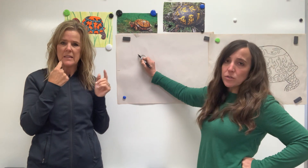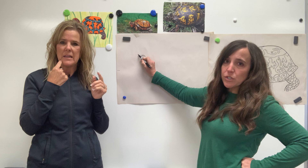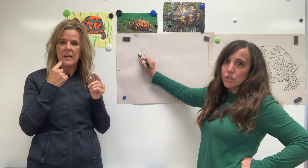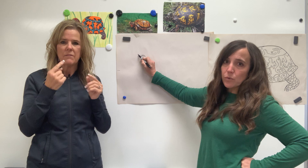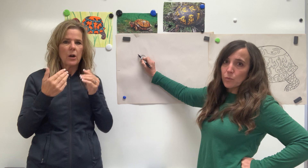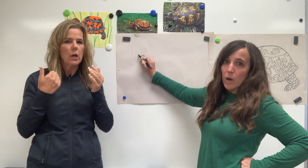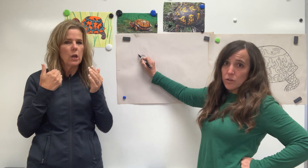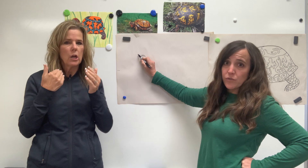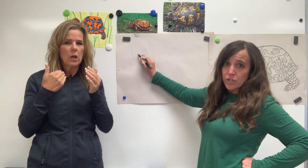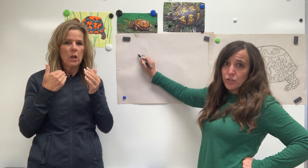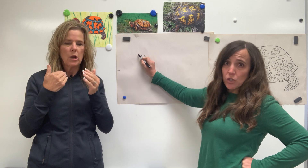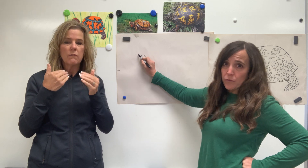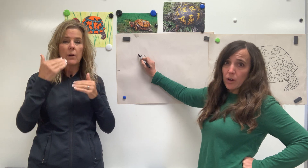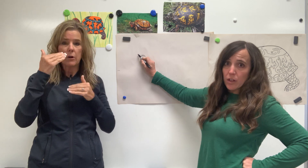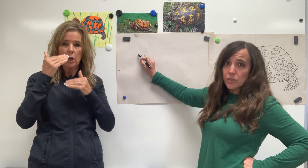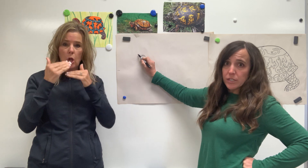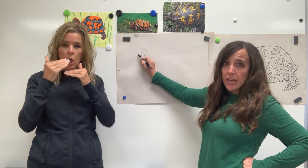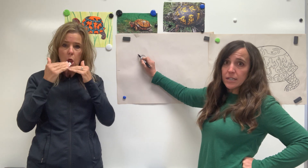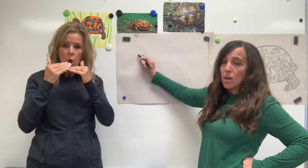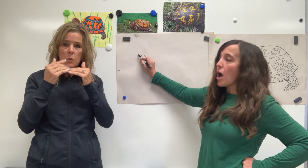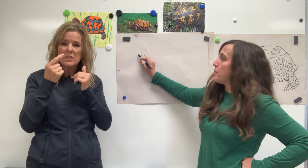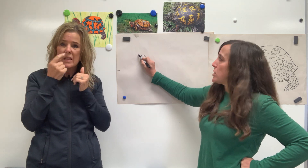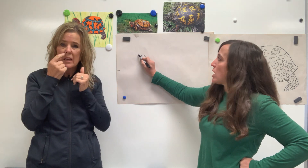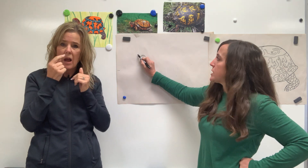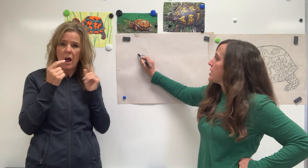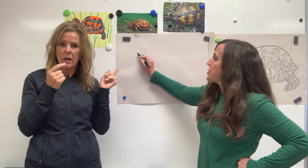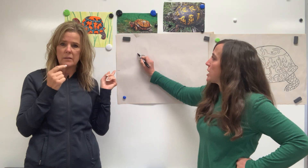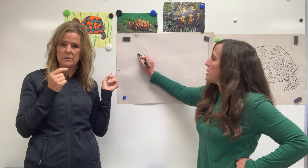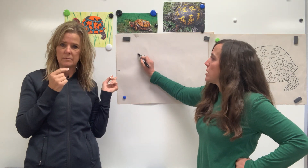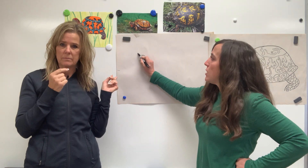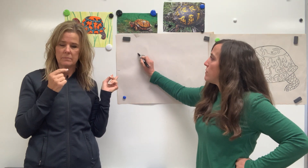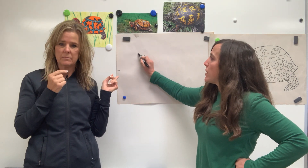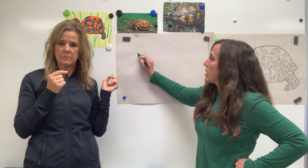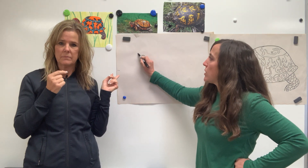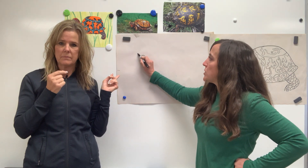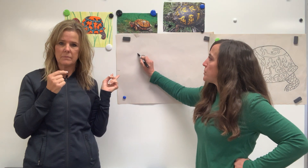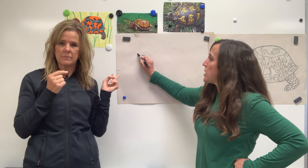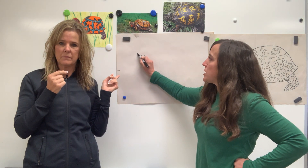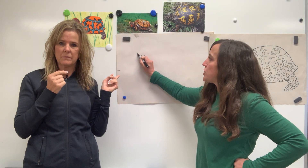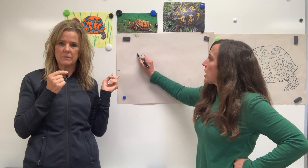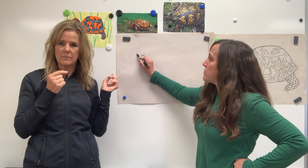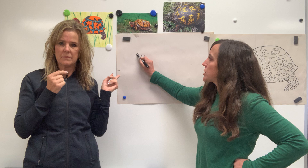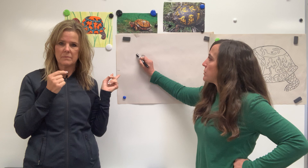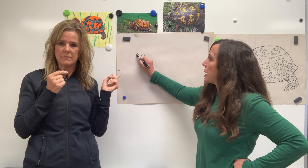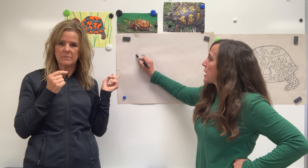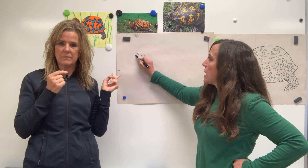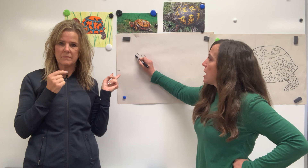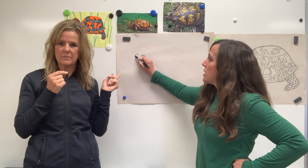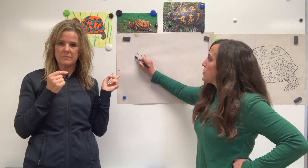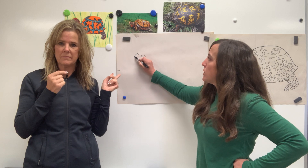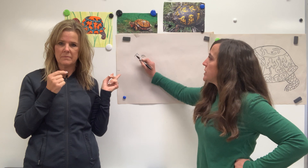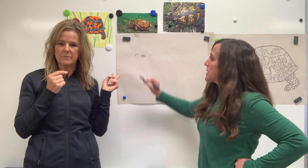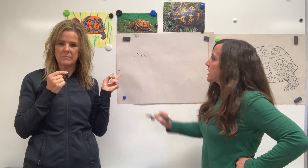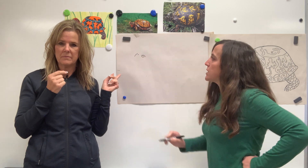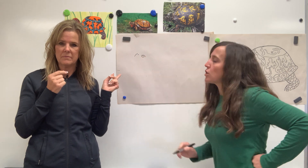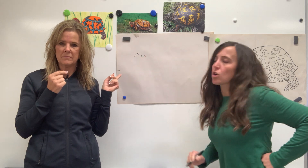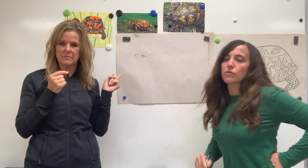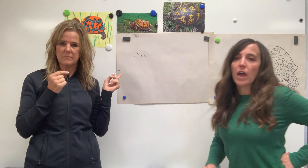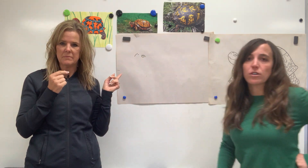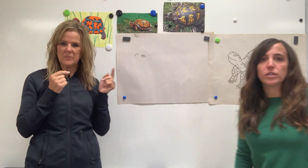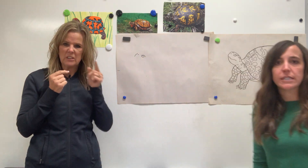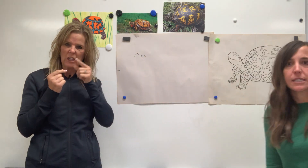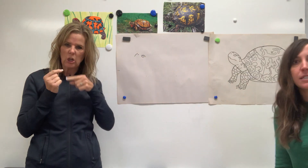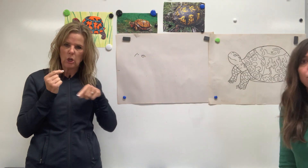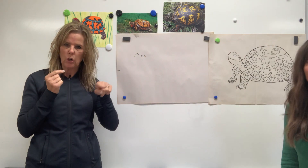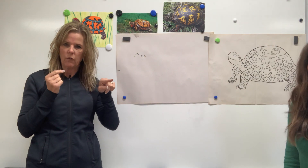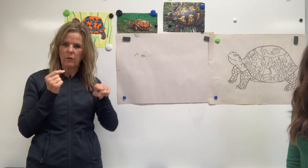very close to what you just drew, very close to that dot, but not touching it. Very close, but not touching it. I'm just gonna make sort of a slanted curve